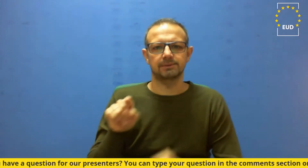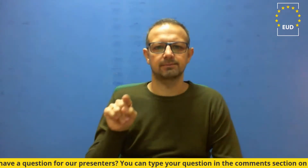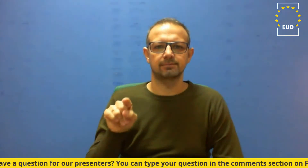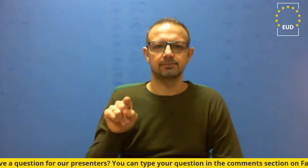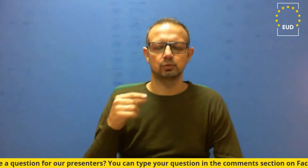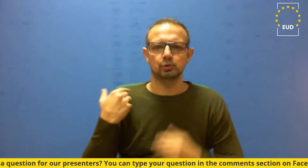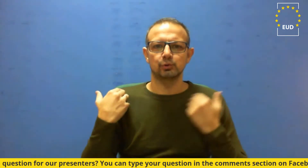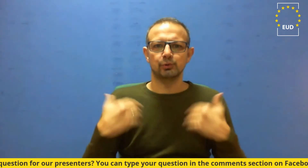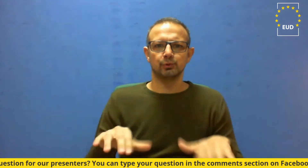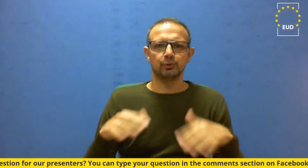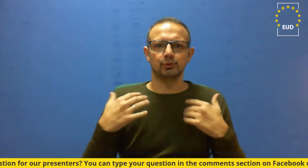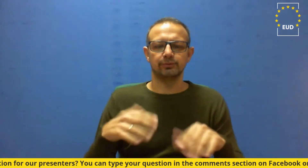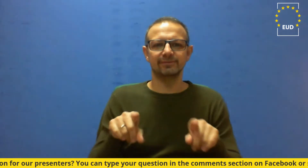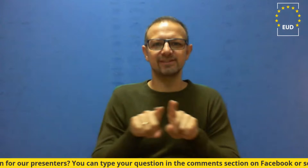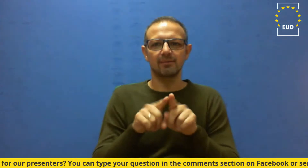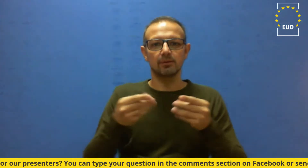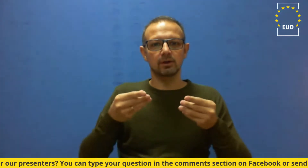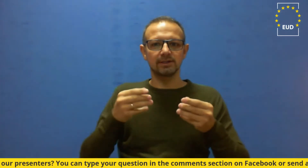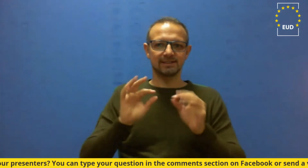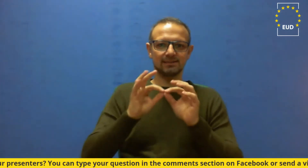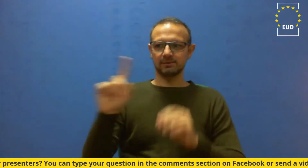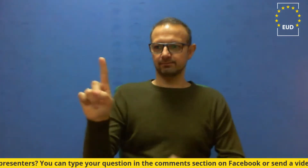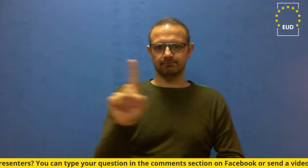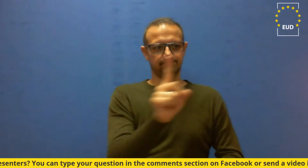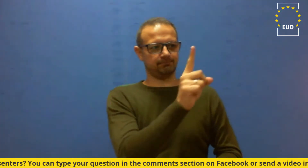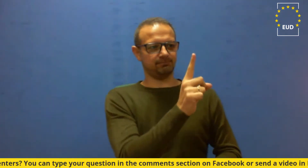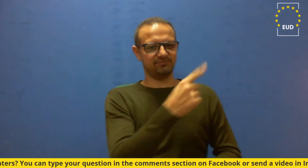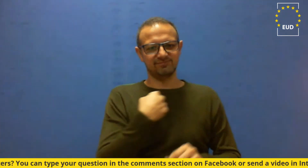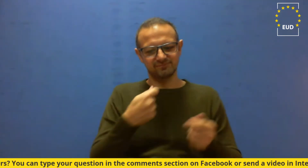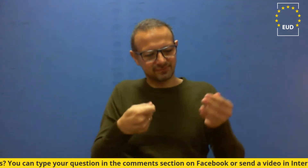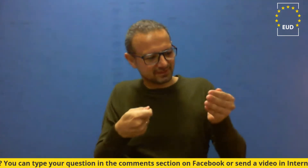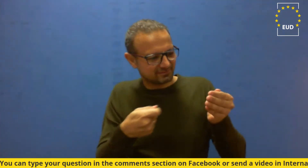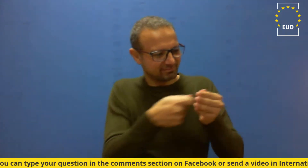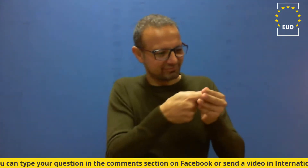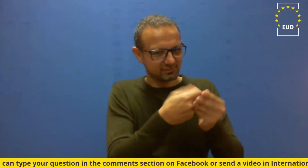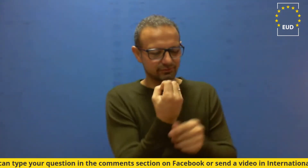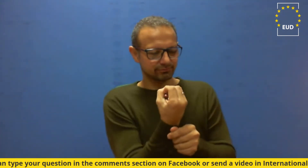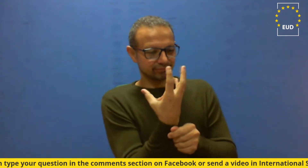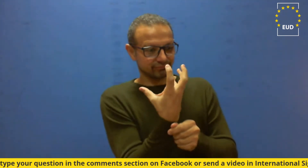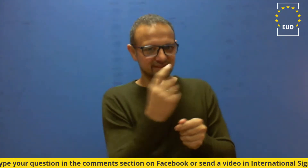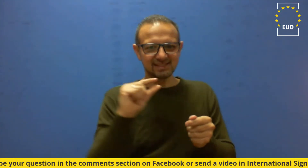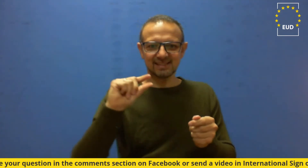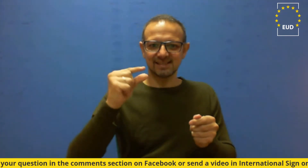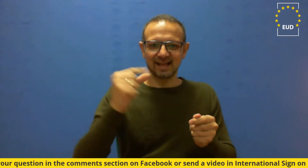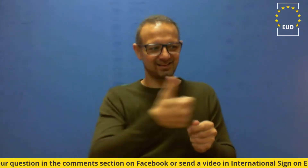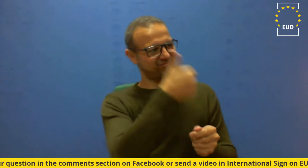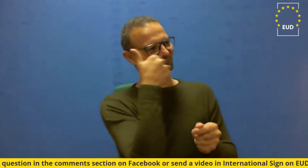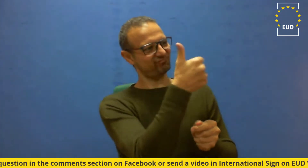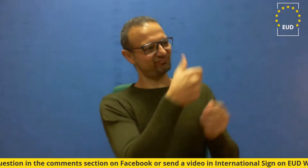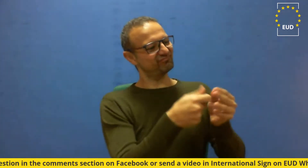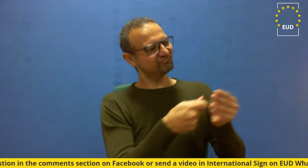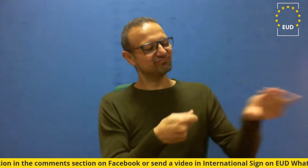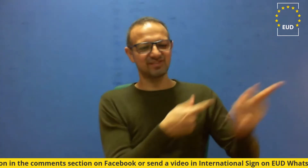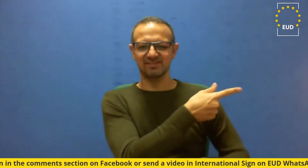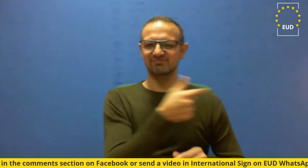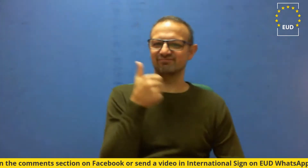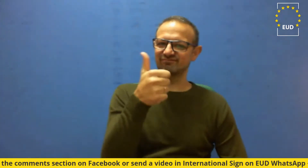the most difficult thing actually is the quality of interpretation. You can have all the technical specs in place. You can